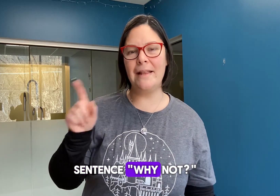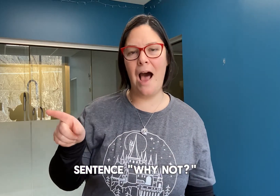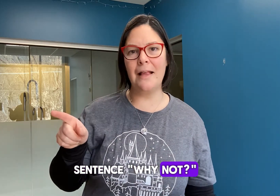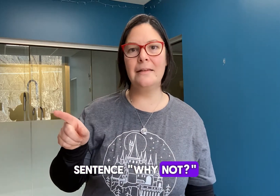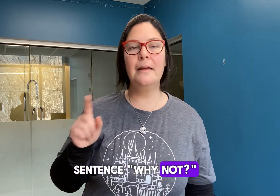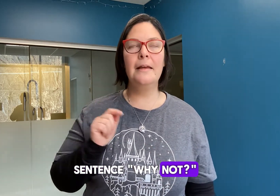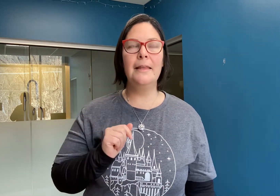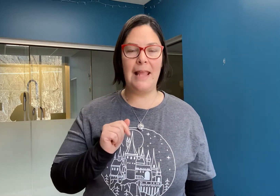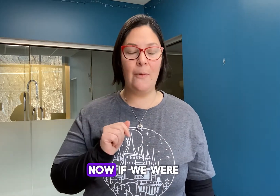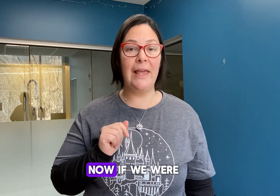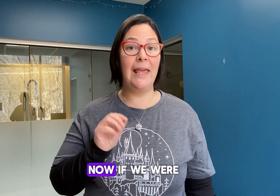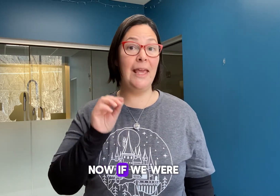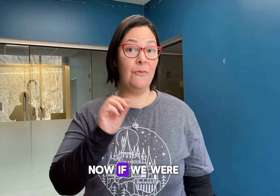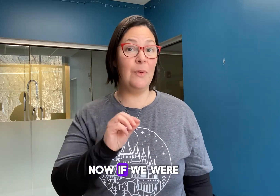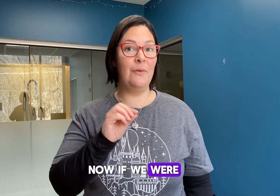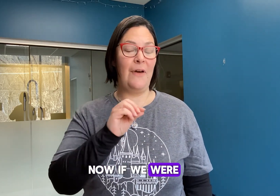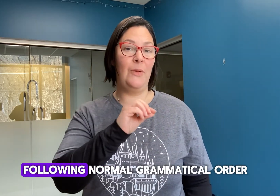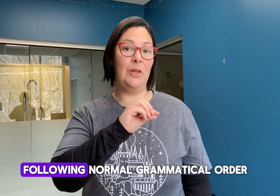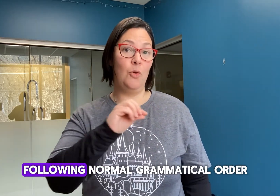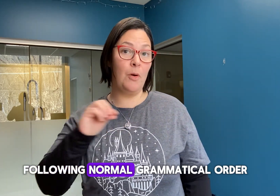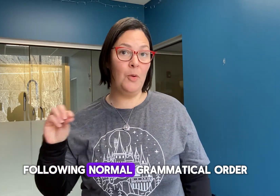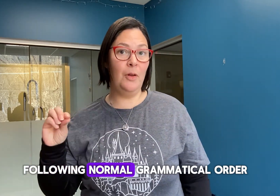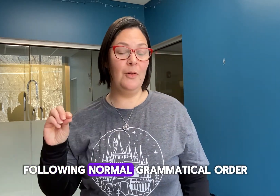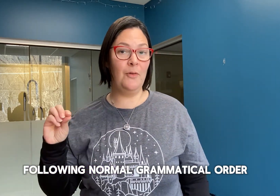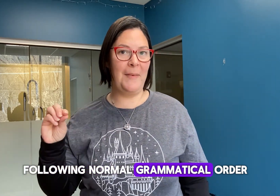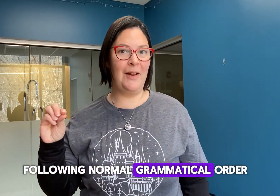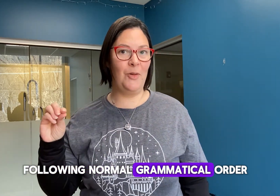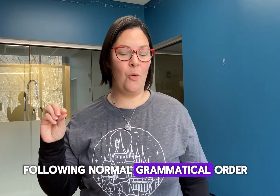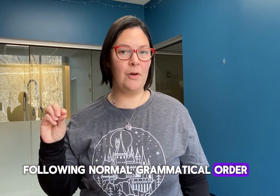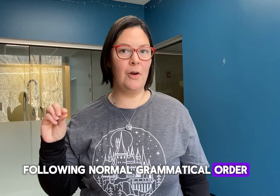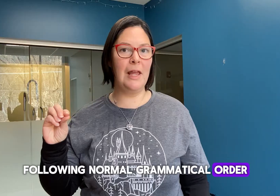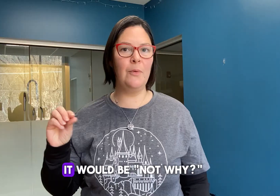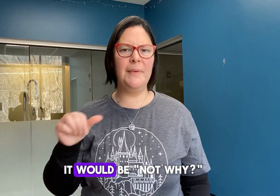not? Now, if we were following normal grammatical order, it would be